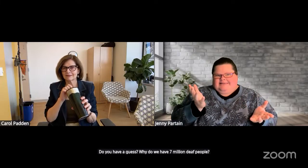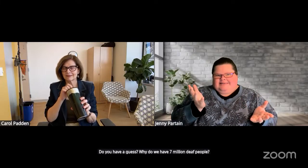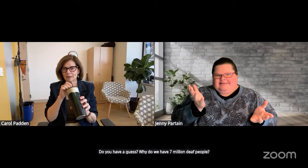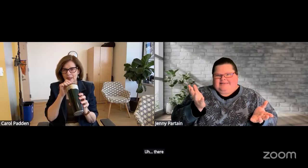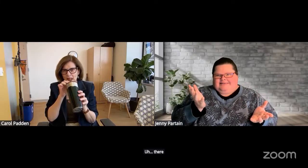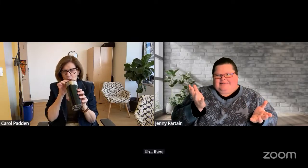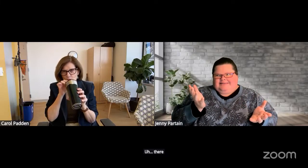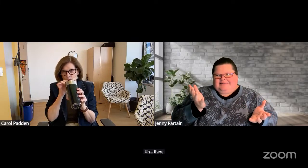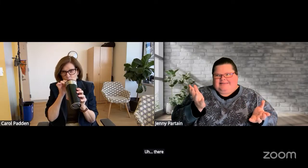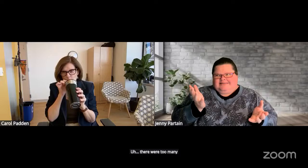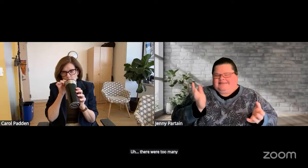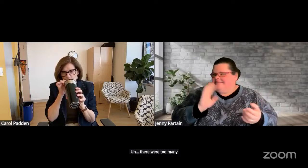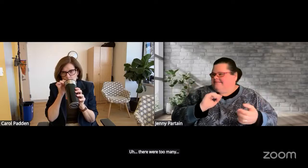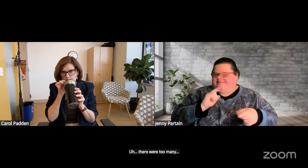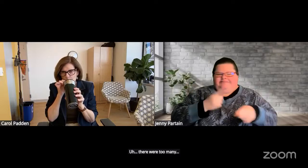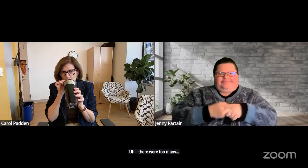too many,